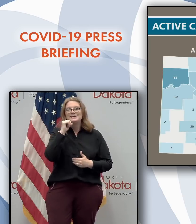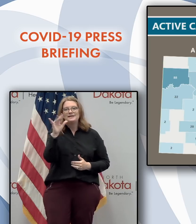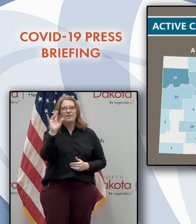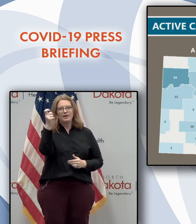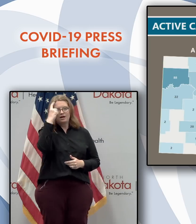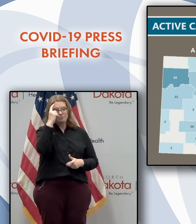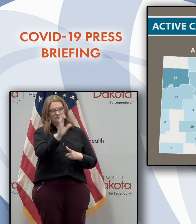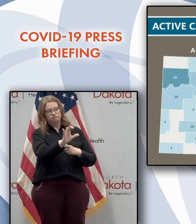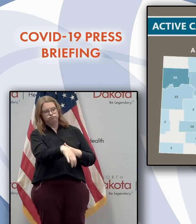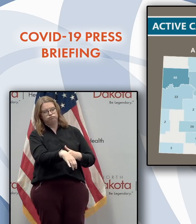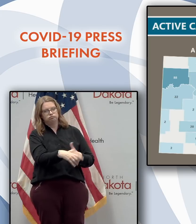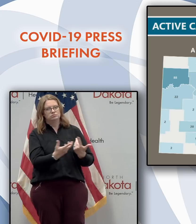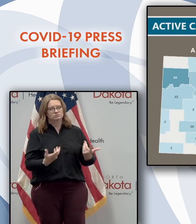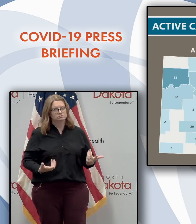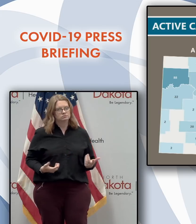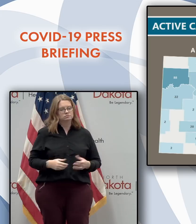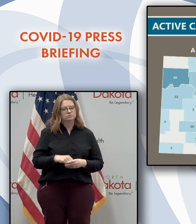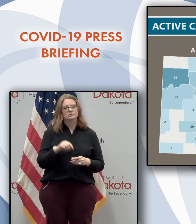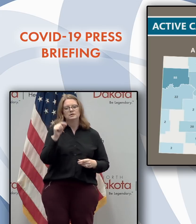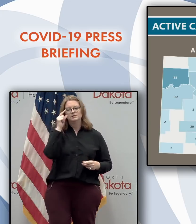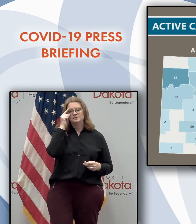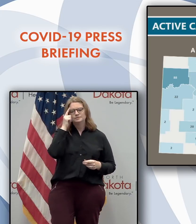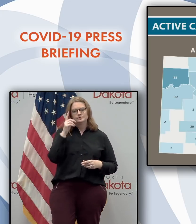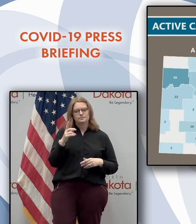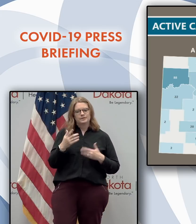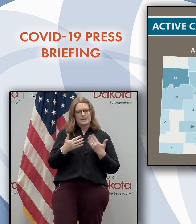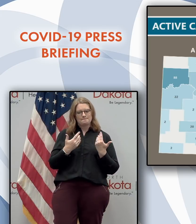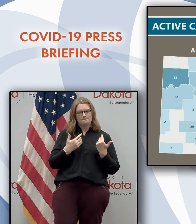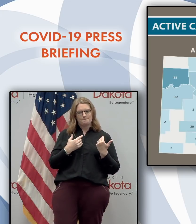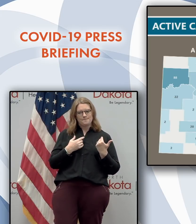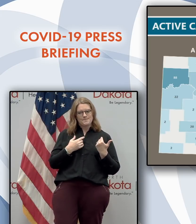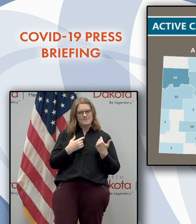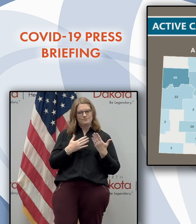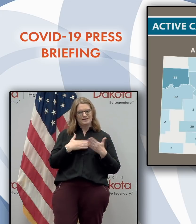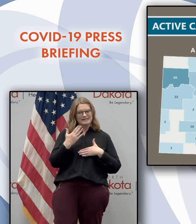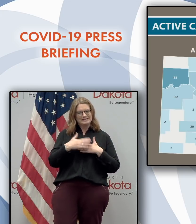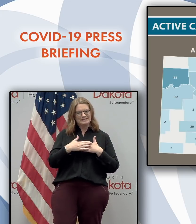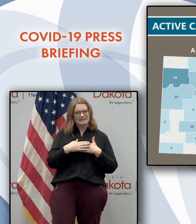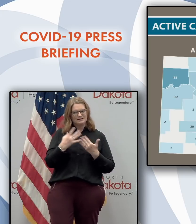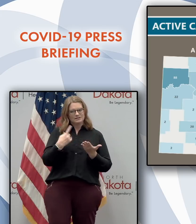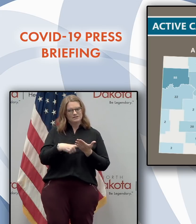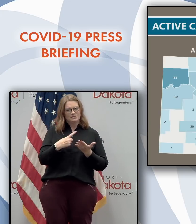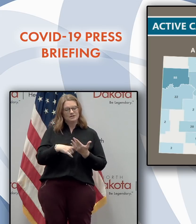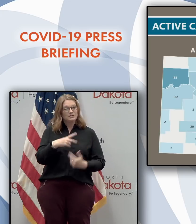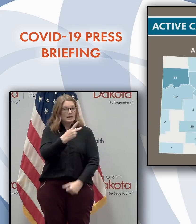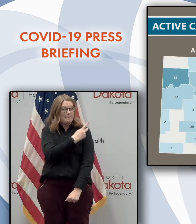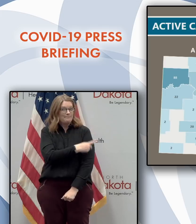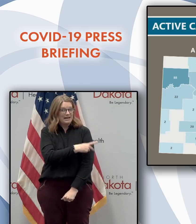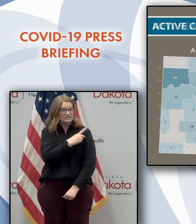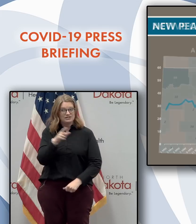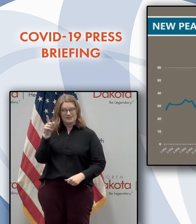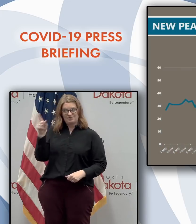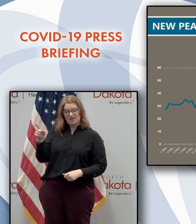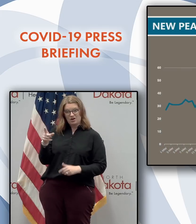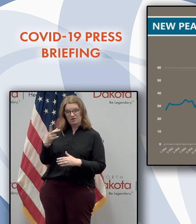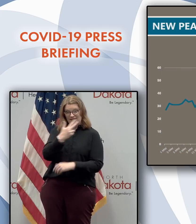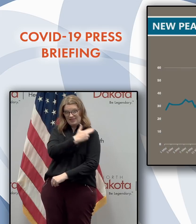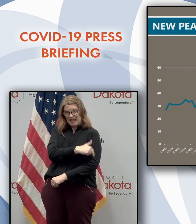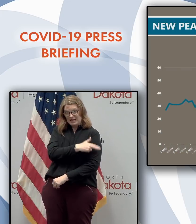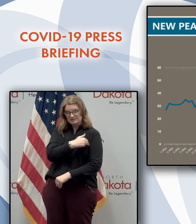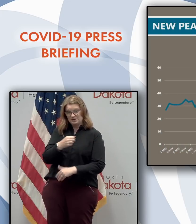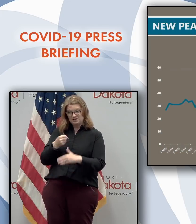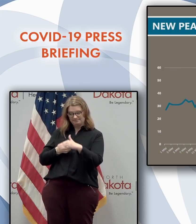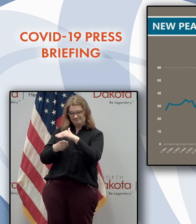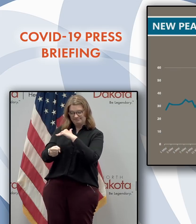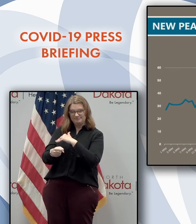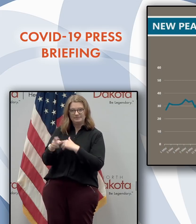category. Next up. We want to talk about patients that are currently hospitalized and show this on the trend.